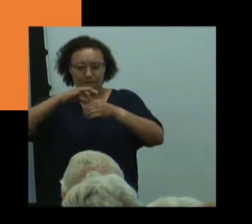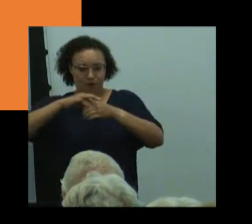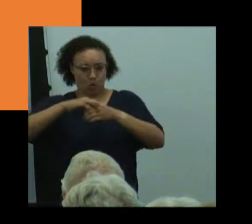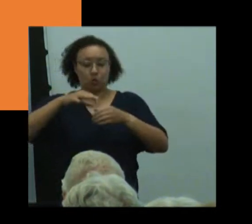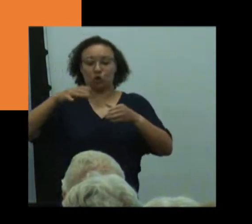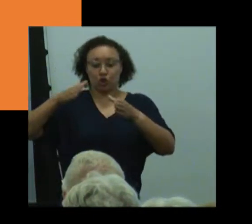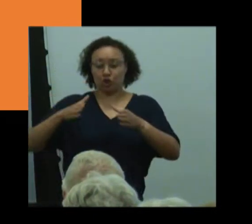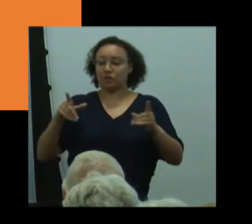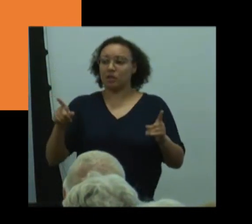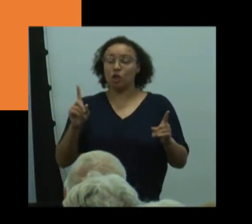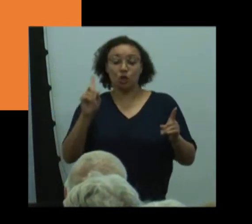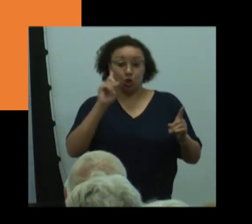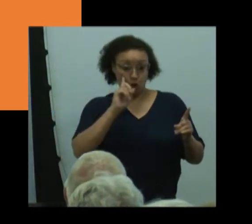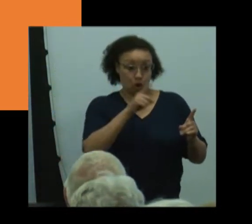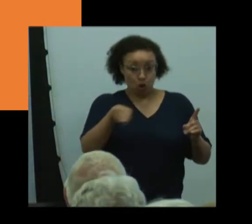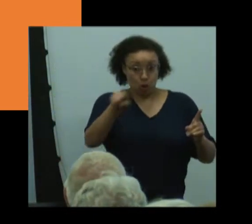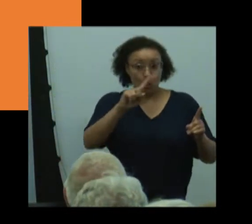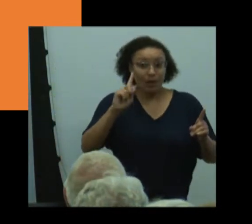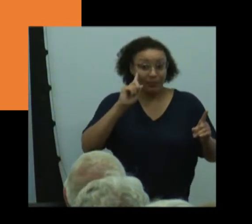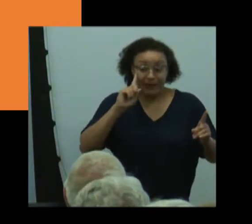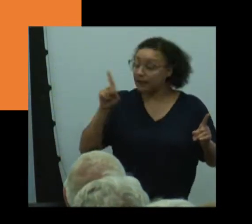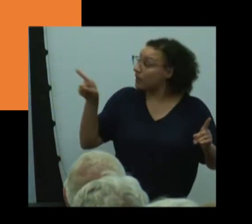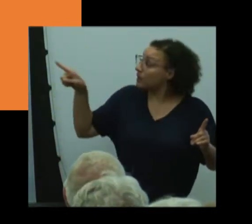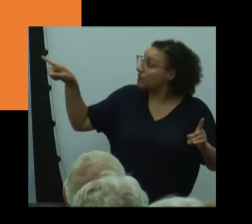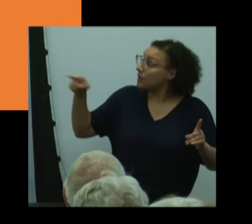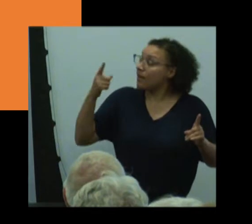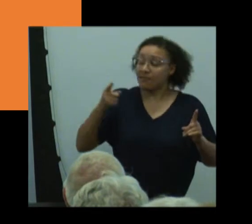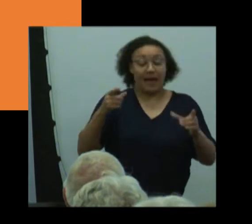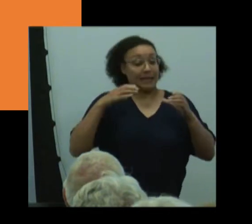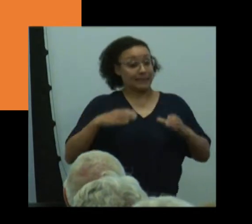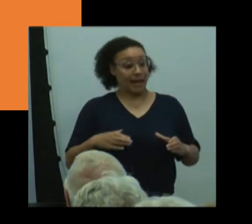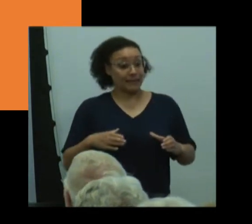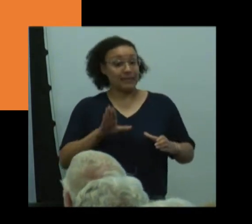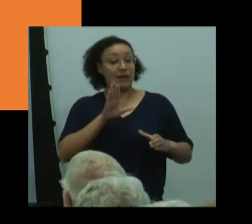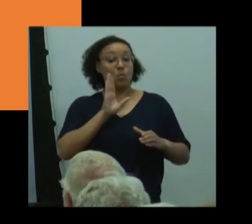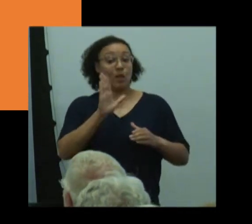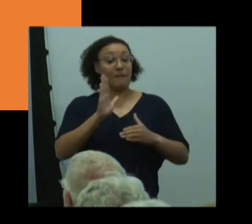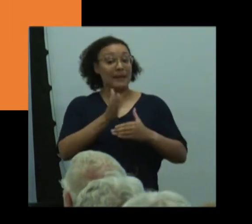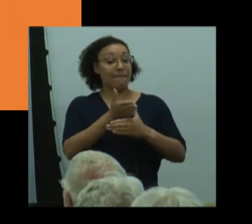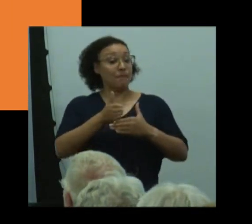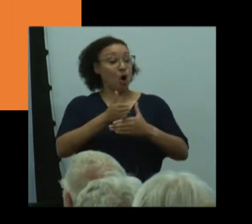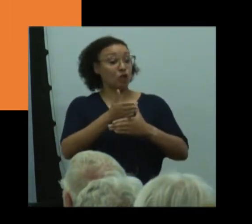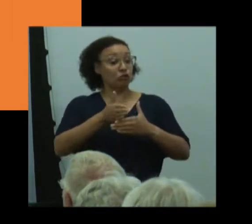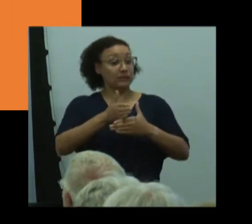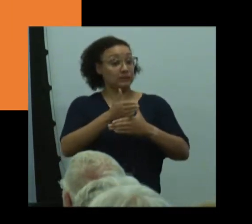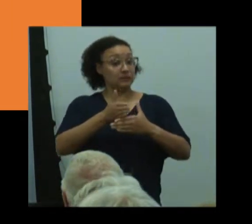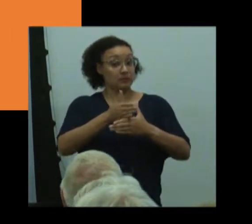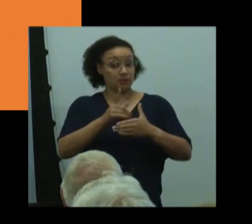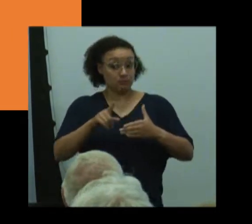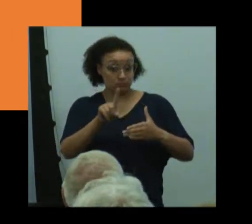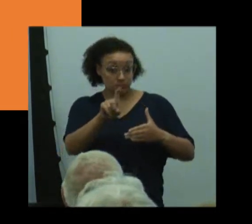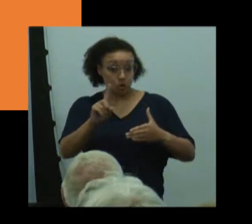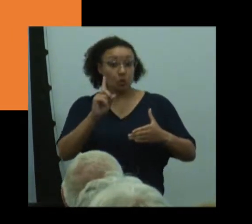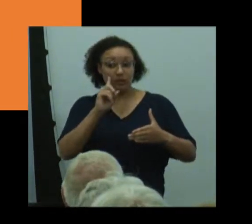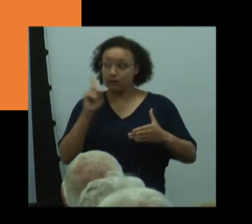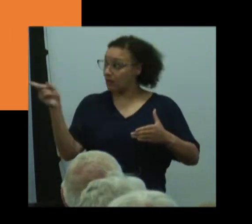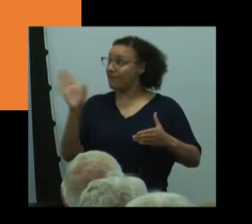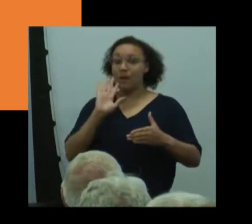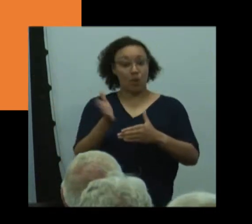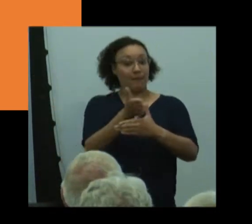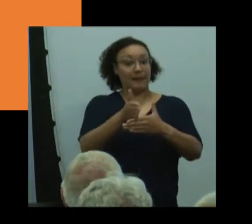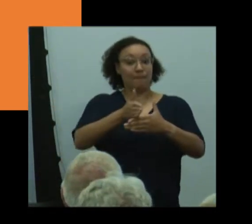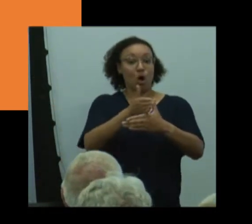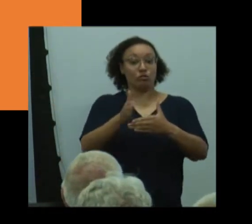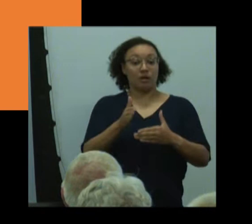how moderate do you think that candidate will be? Pretty moderate, right? They